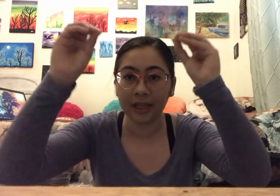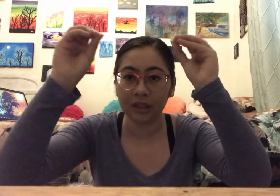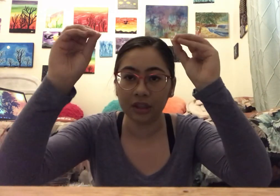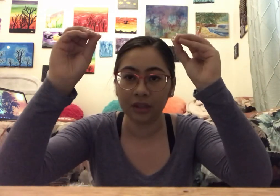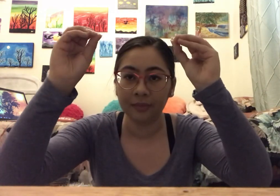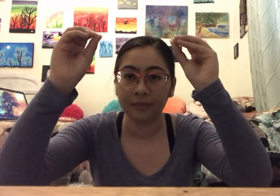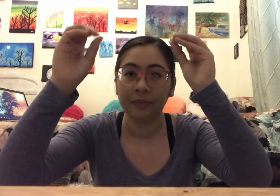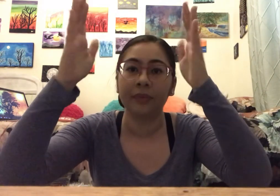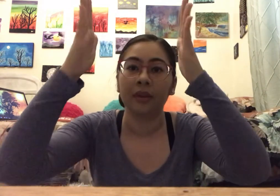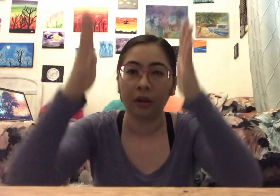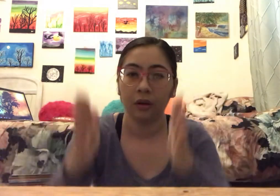Teach.